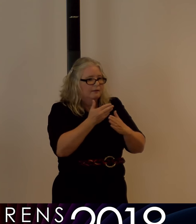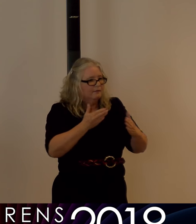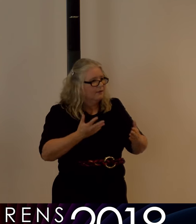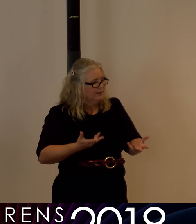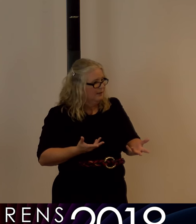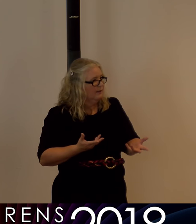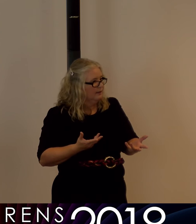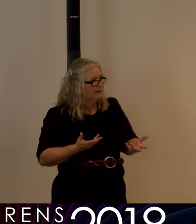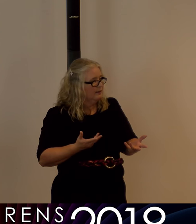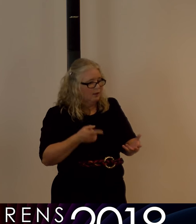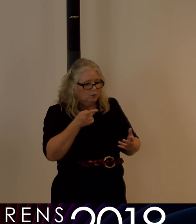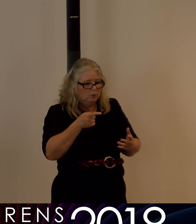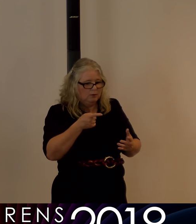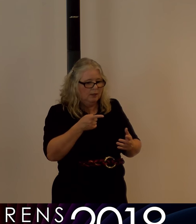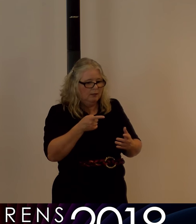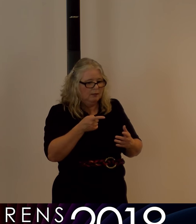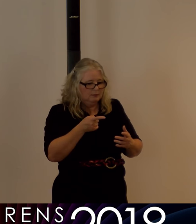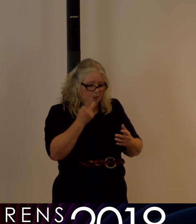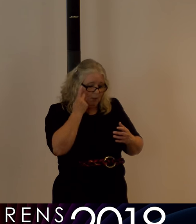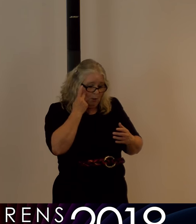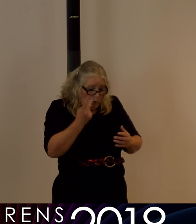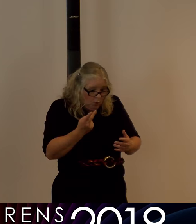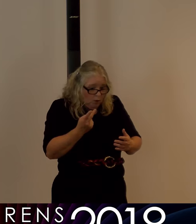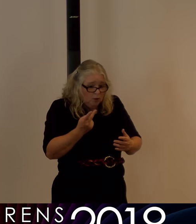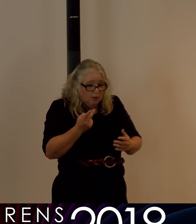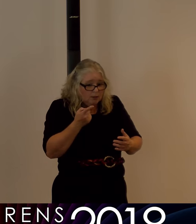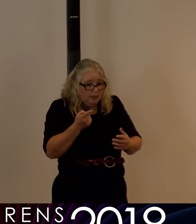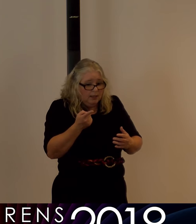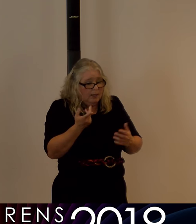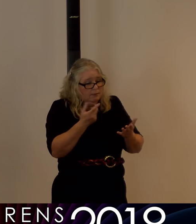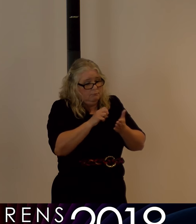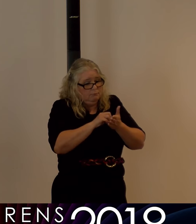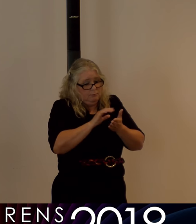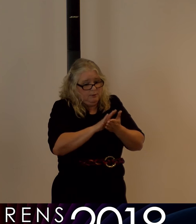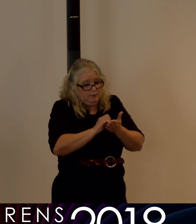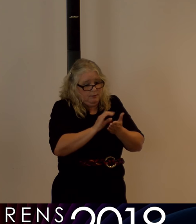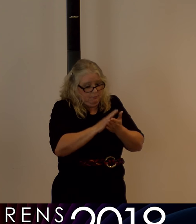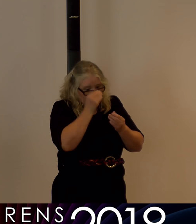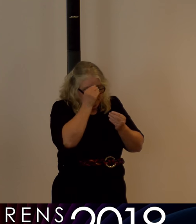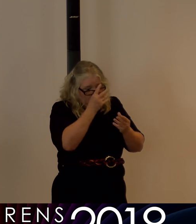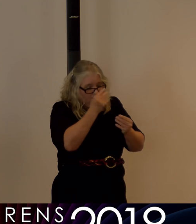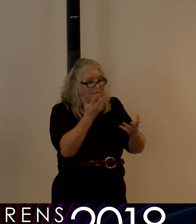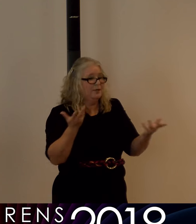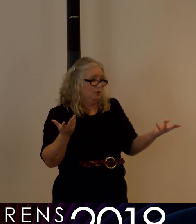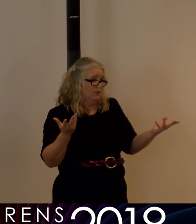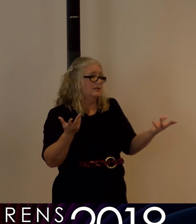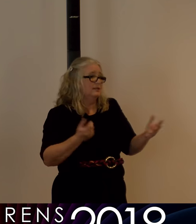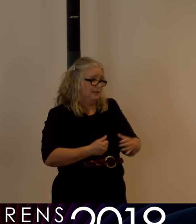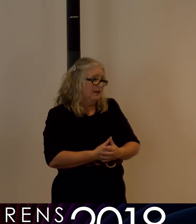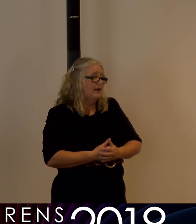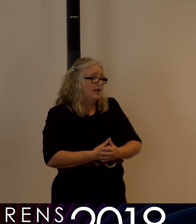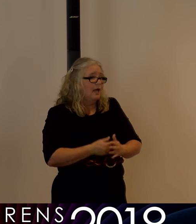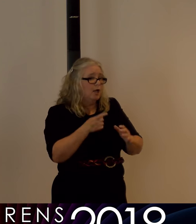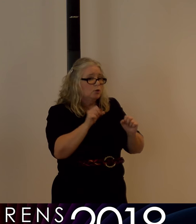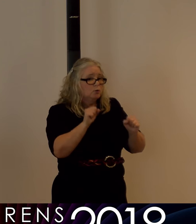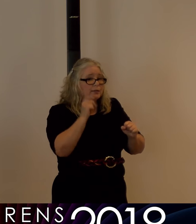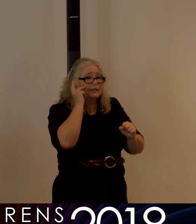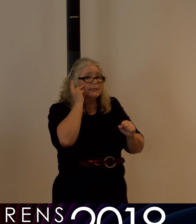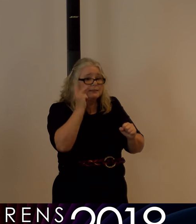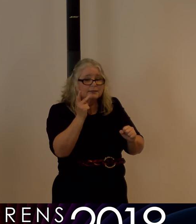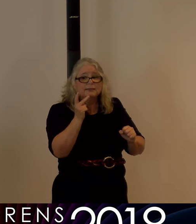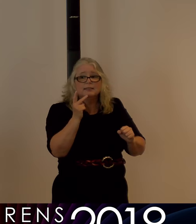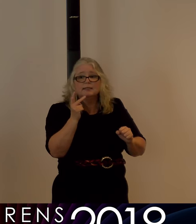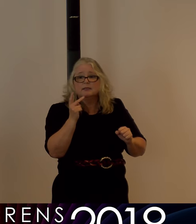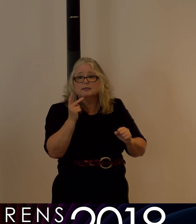away. Fill it up, look at it, score it, move on. And you can see here that once you fill,